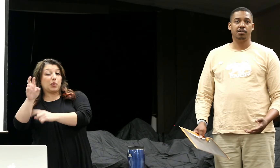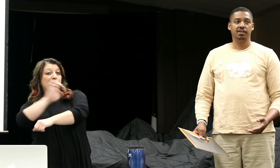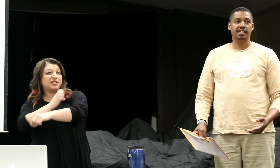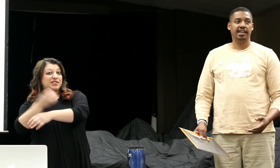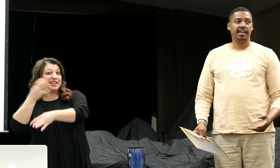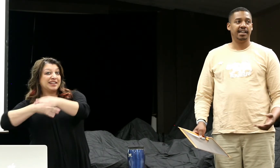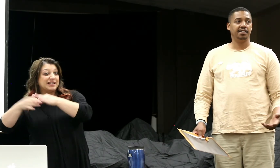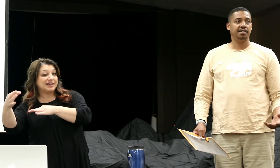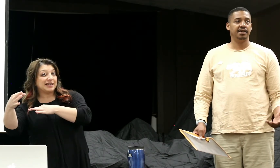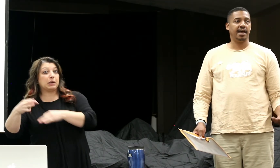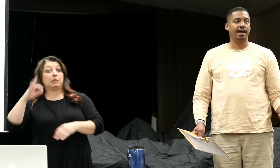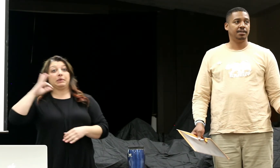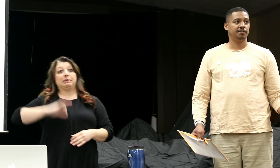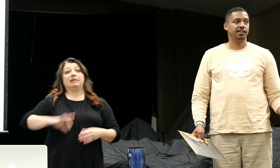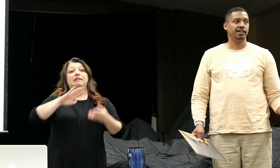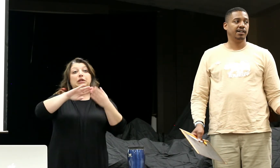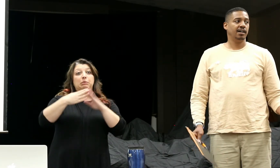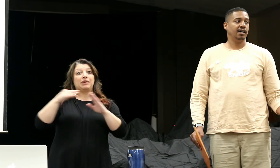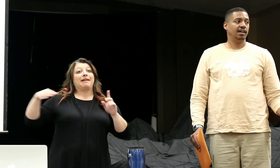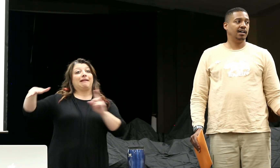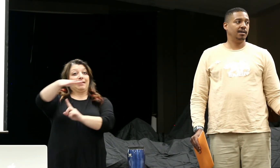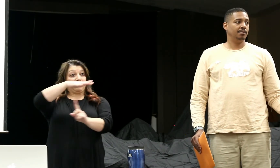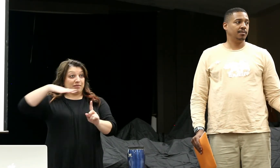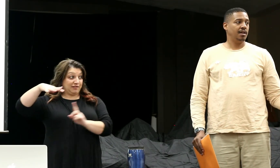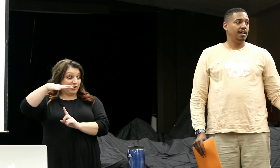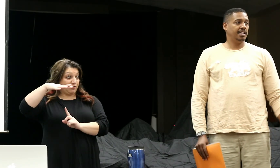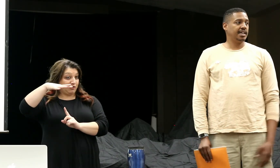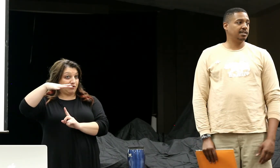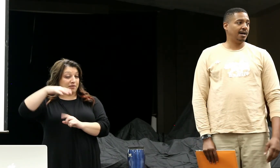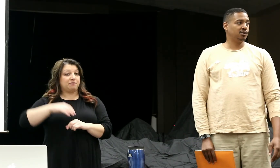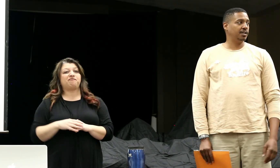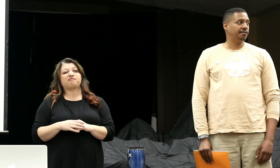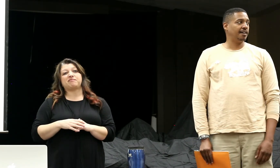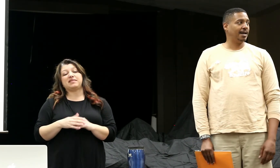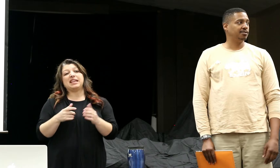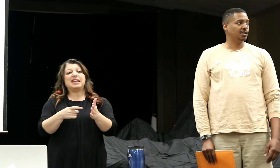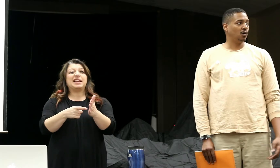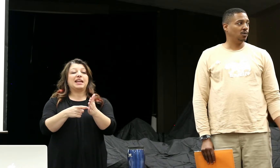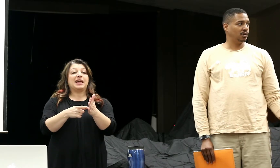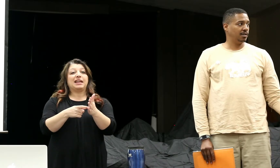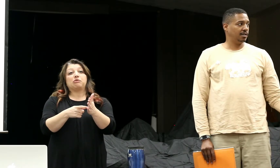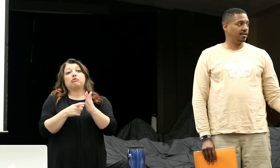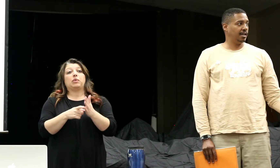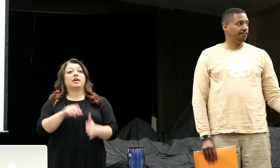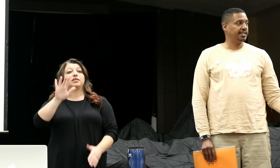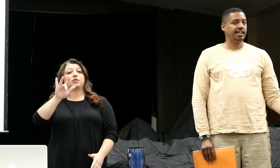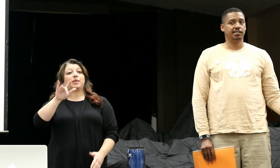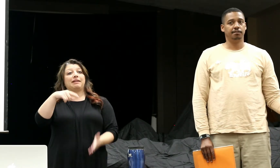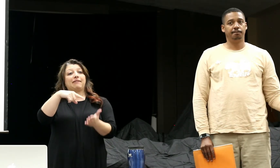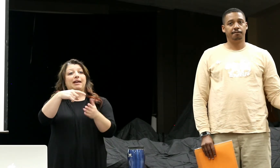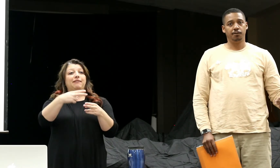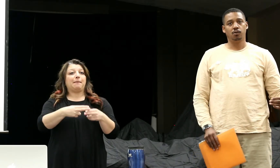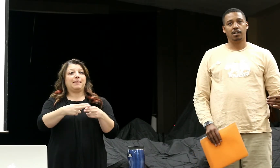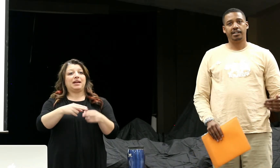community and the atmosphere, it takes about 25 pounds of coal every day to fuel our